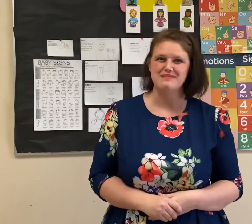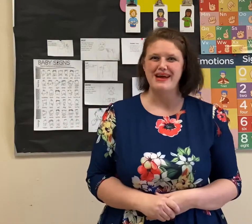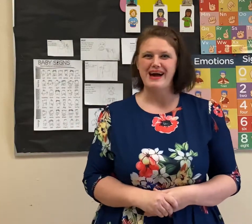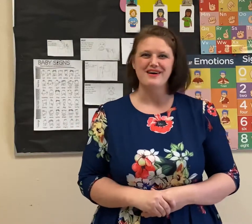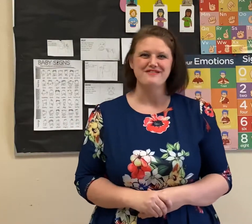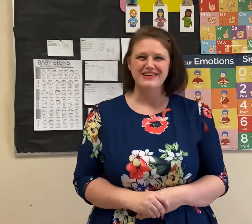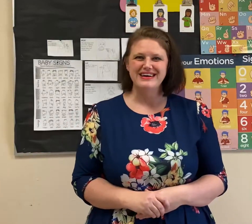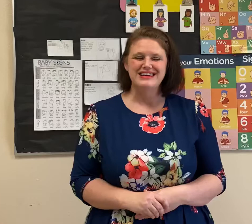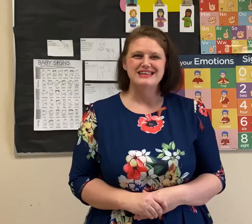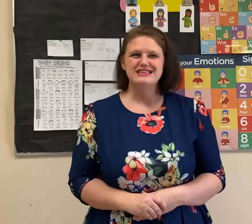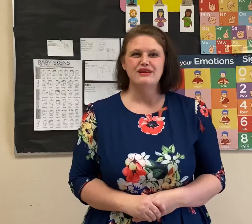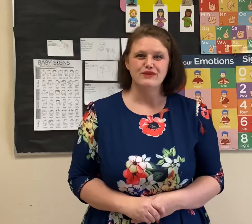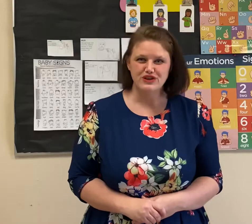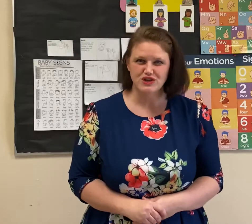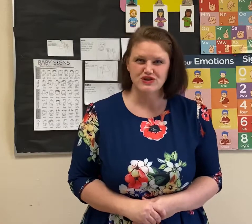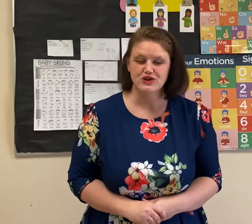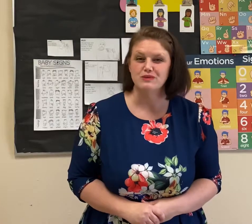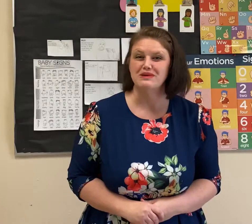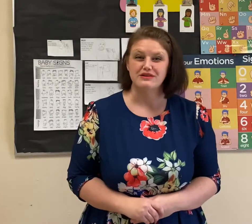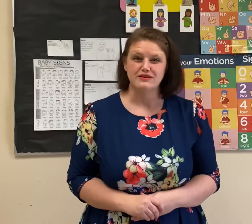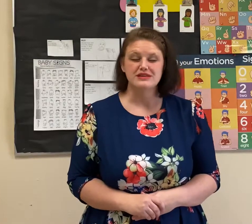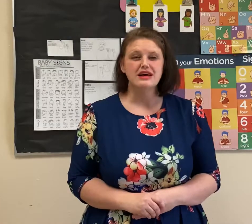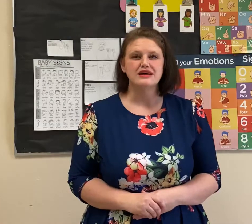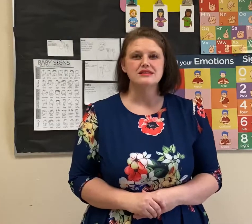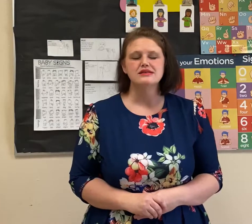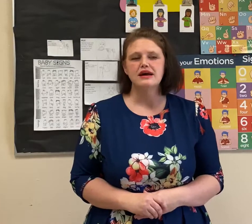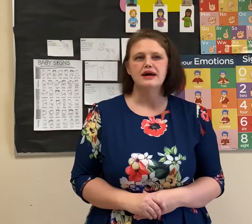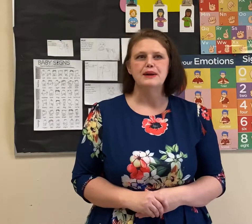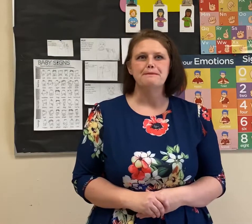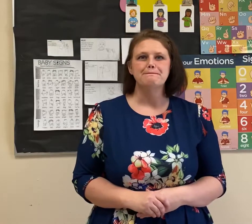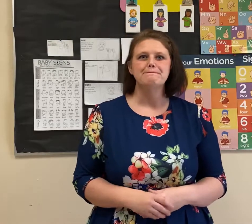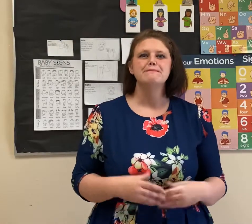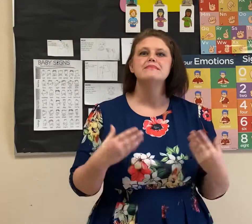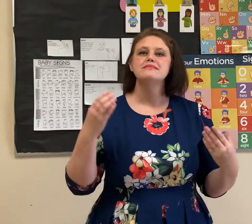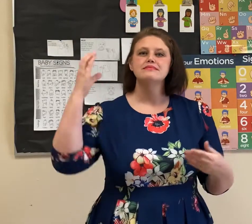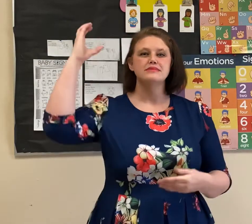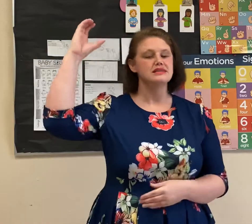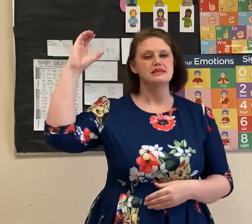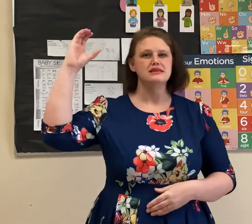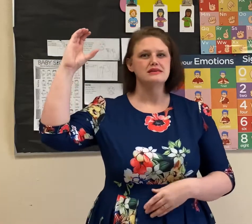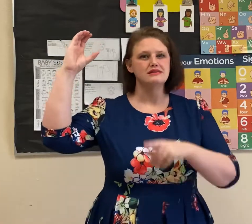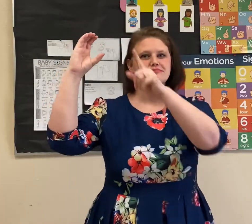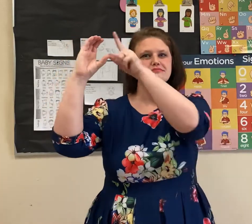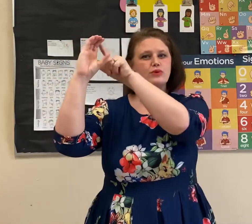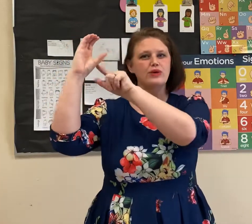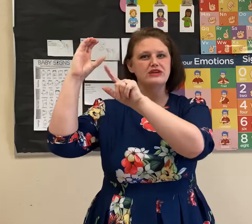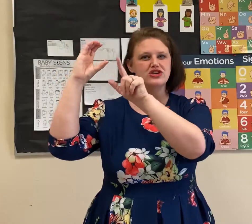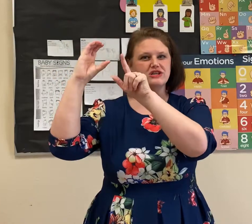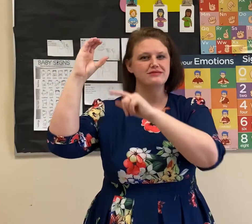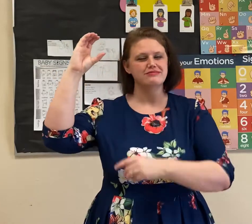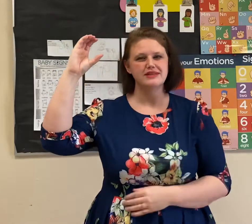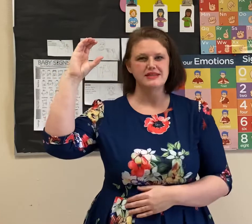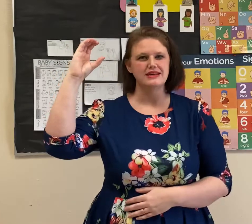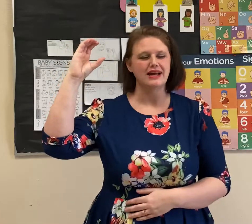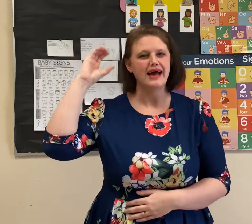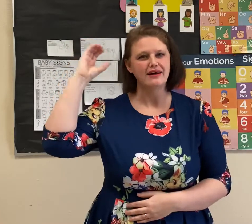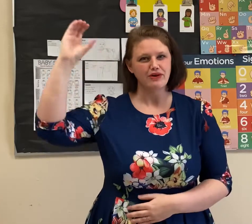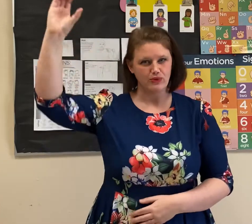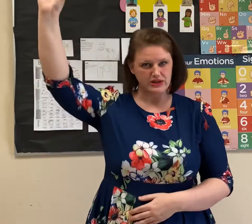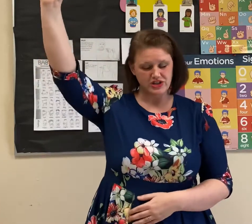have several children showing me different signs. This is question. See, I have a question, they'll